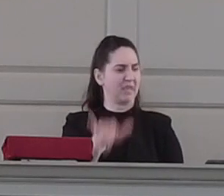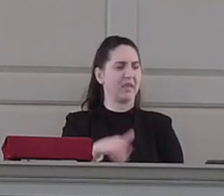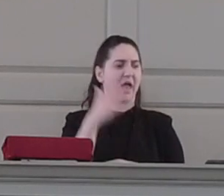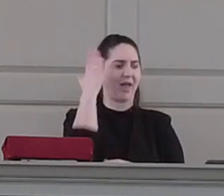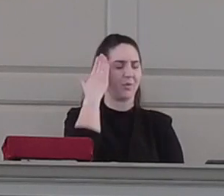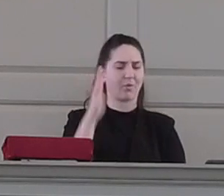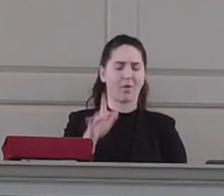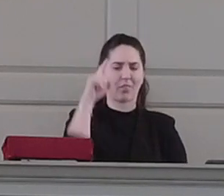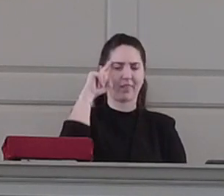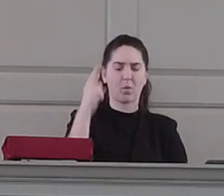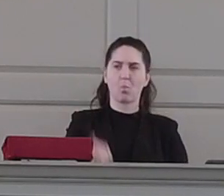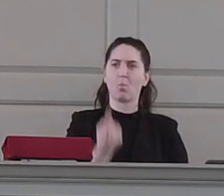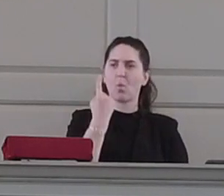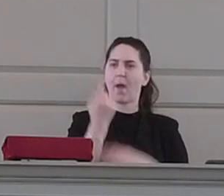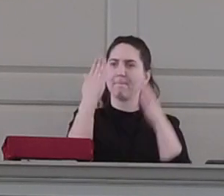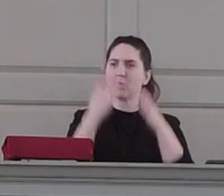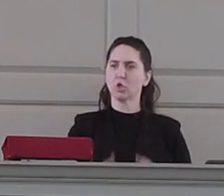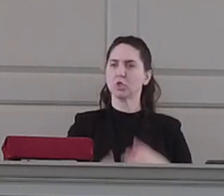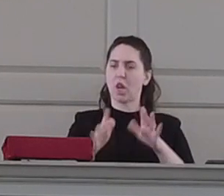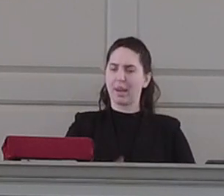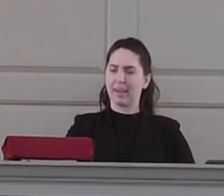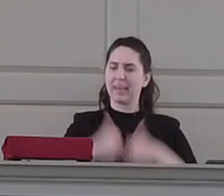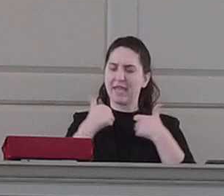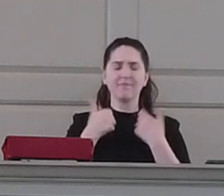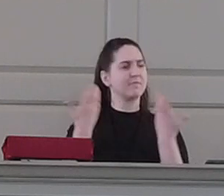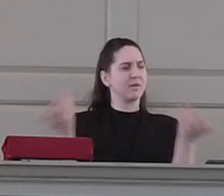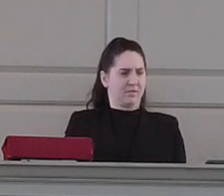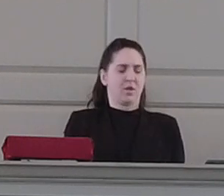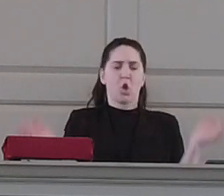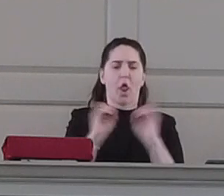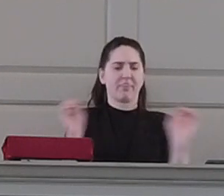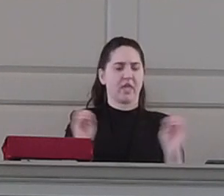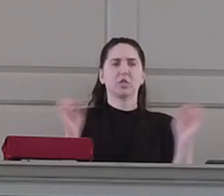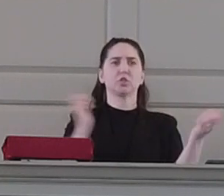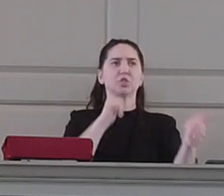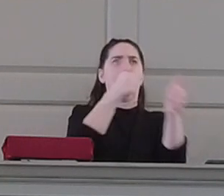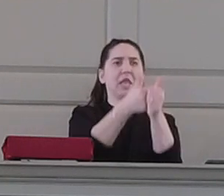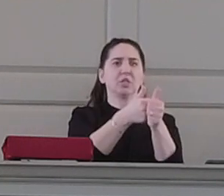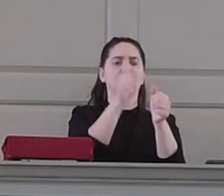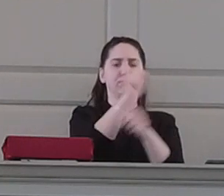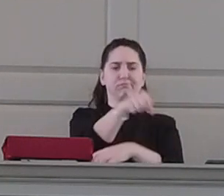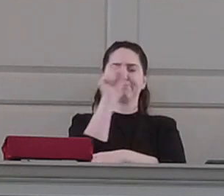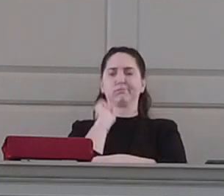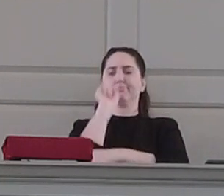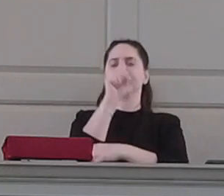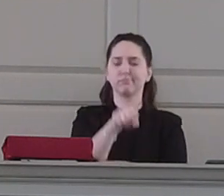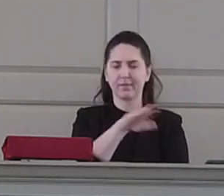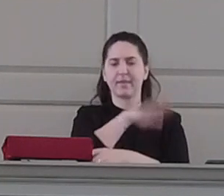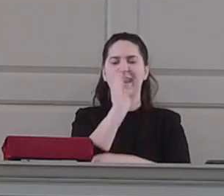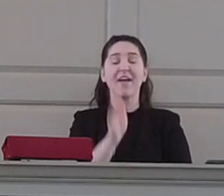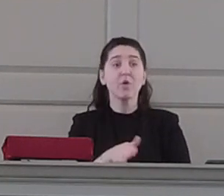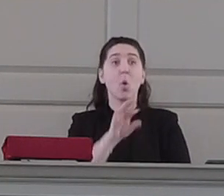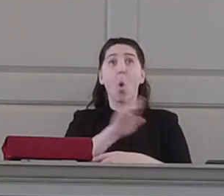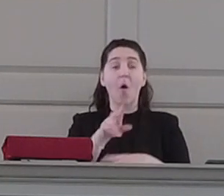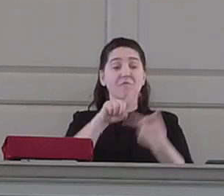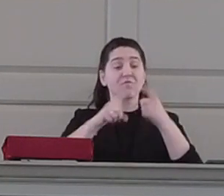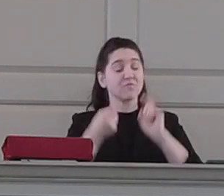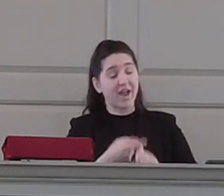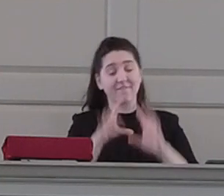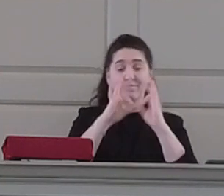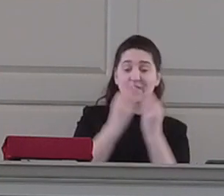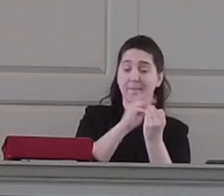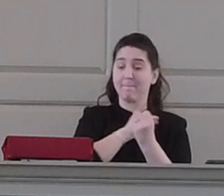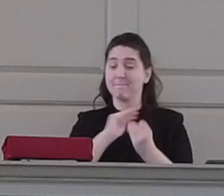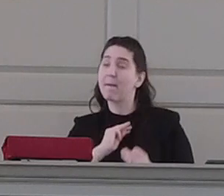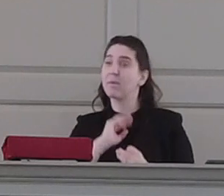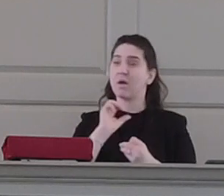of a single person in the Bible who lived a life with no challenges or setbacks, or without a friend or a family member who